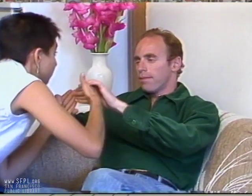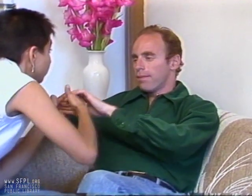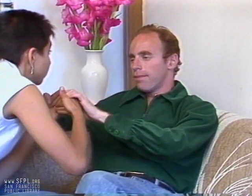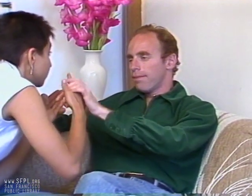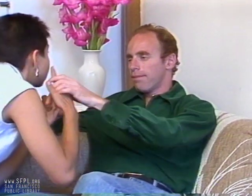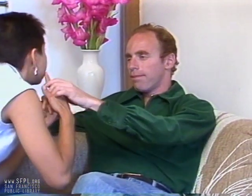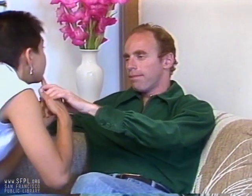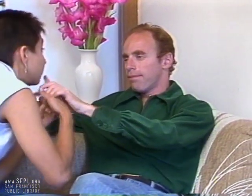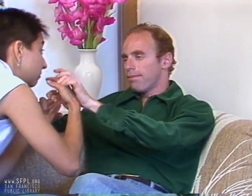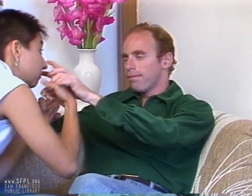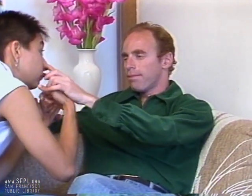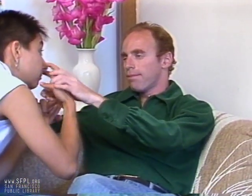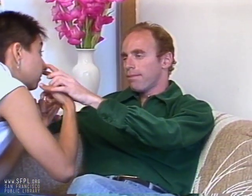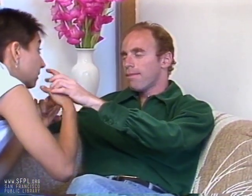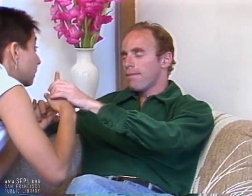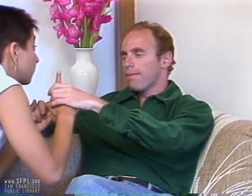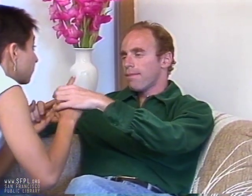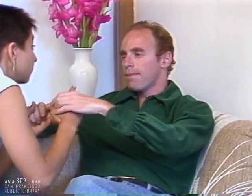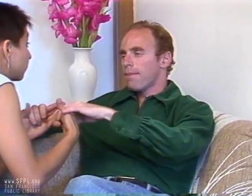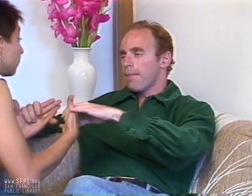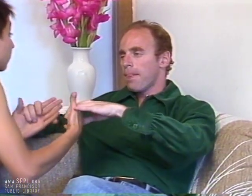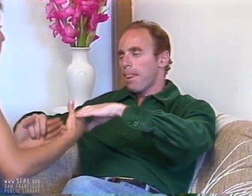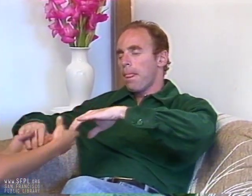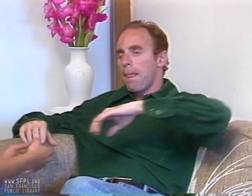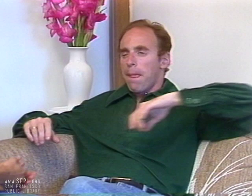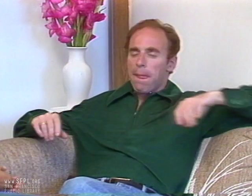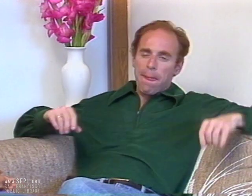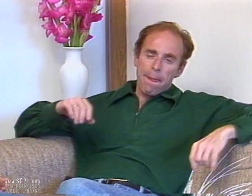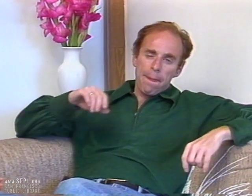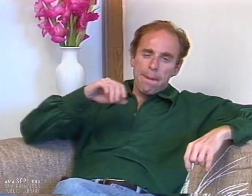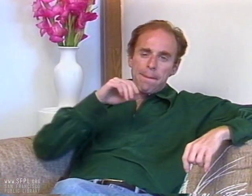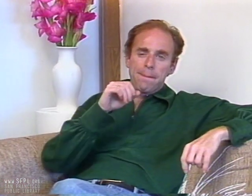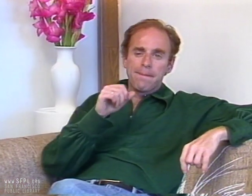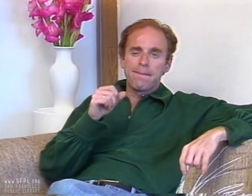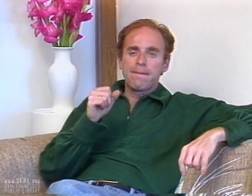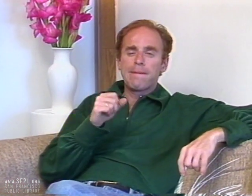Steve, do you feel the deaf community discriminates against the deaf-blind community?